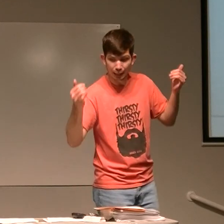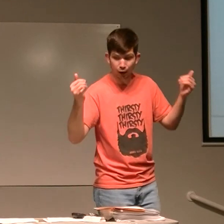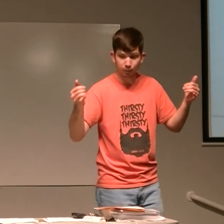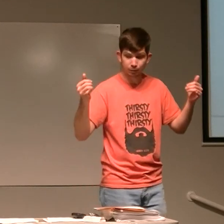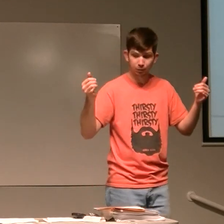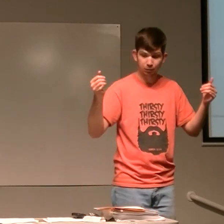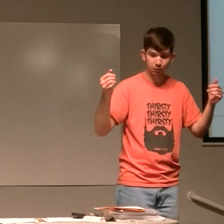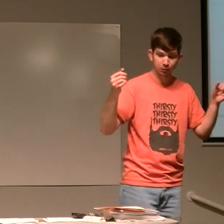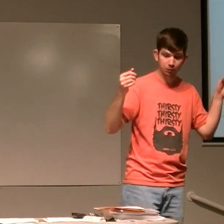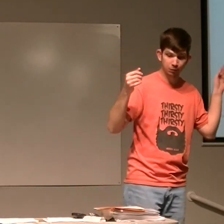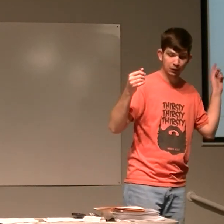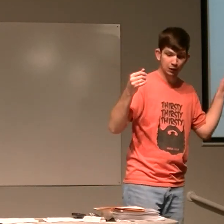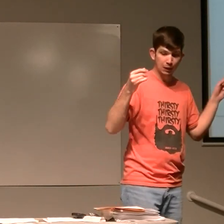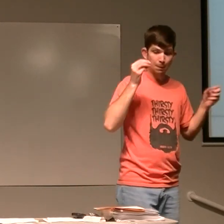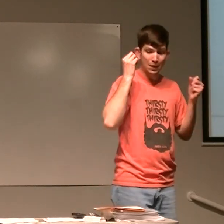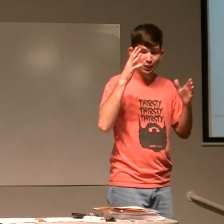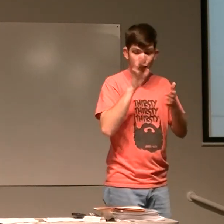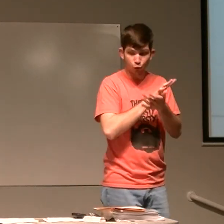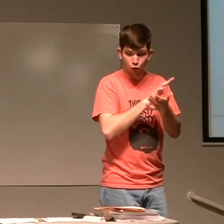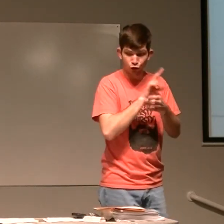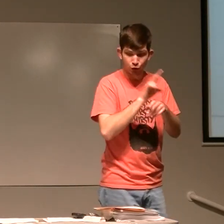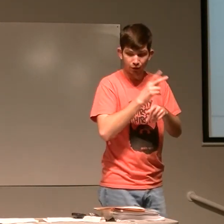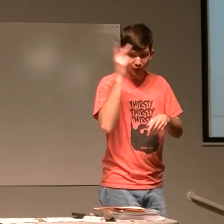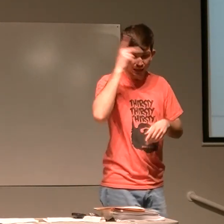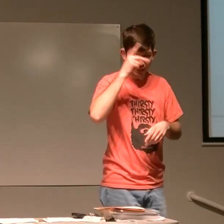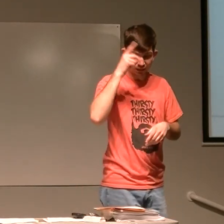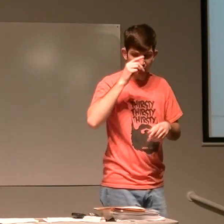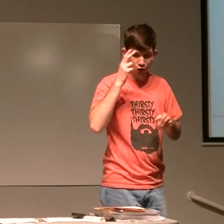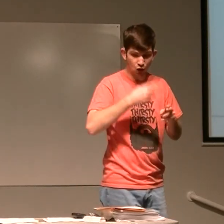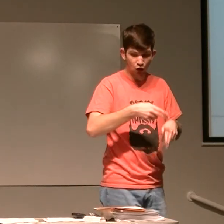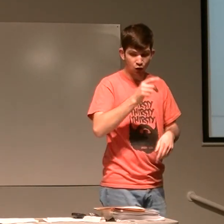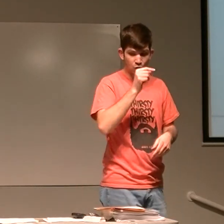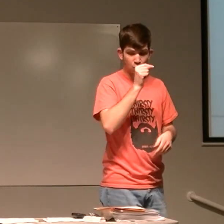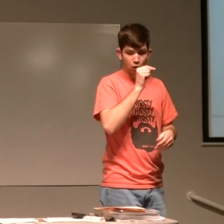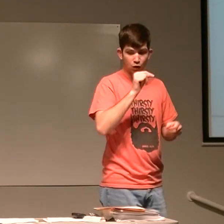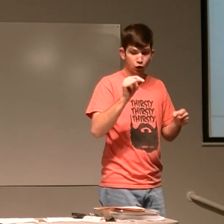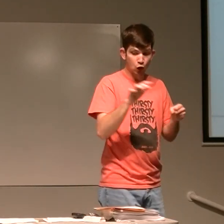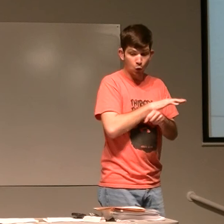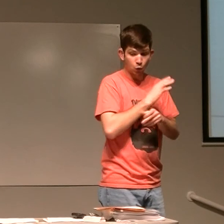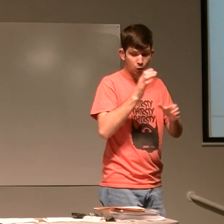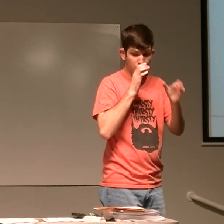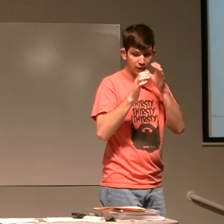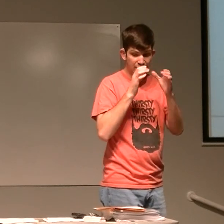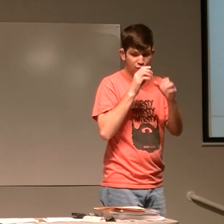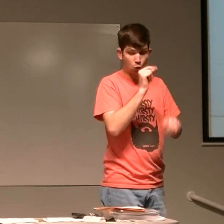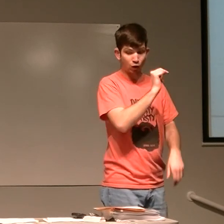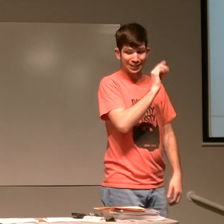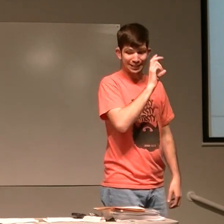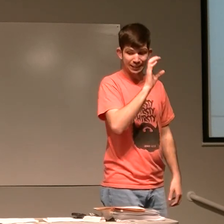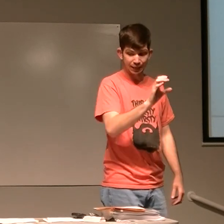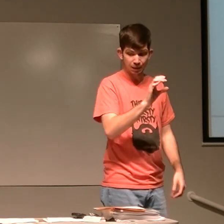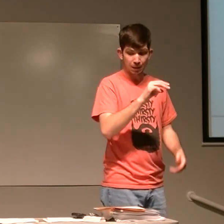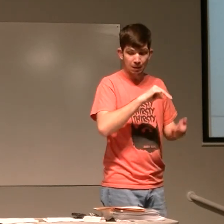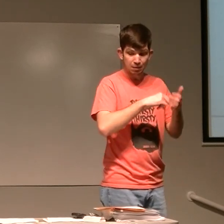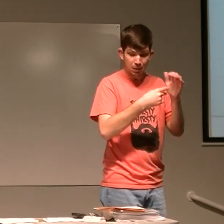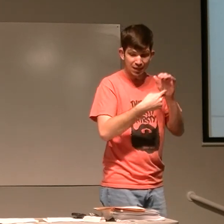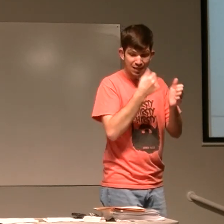Now, many schools use a philosophy called total communication, or TC, meaning